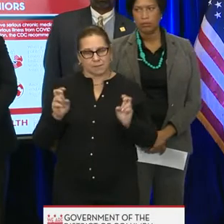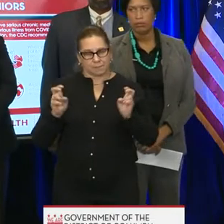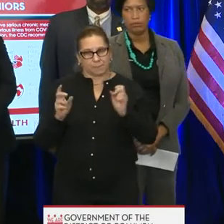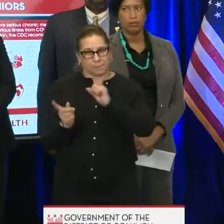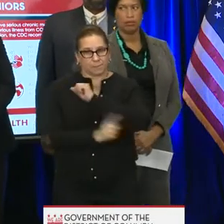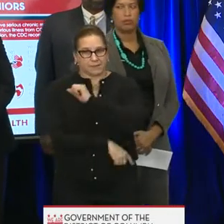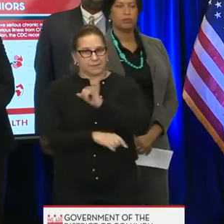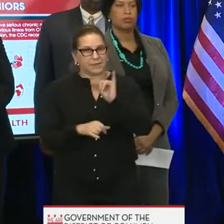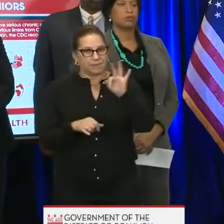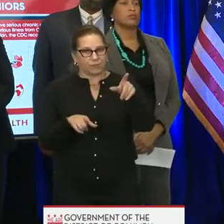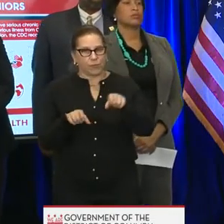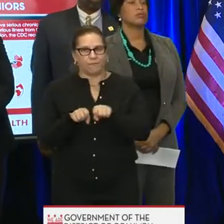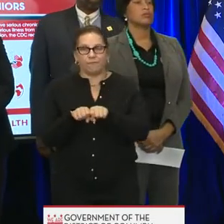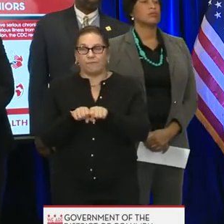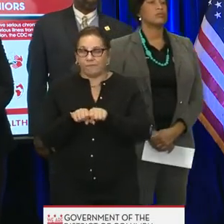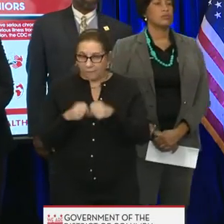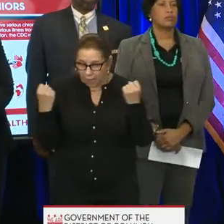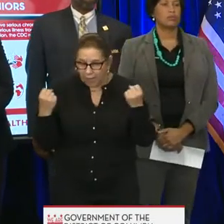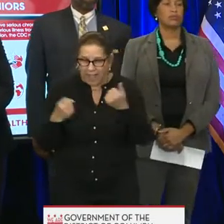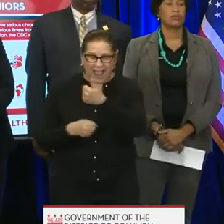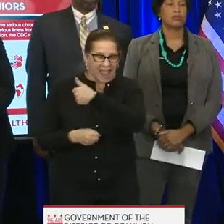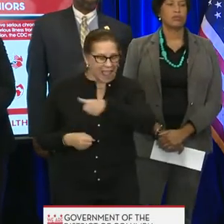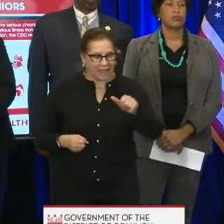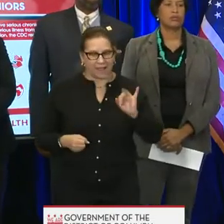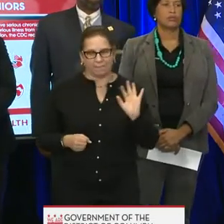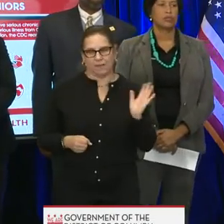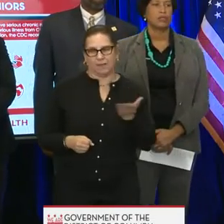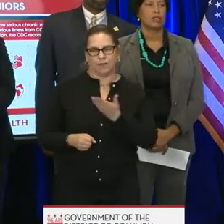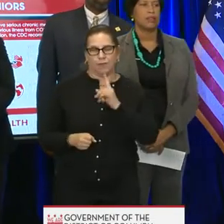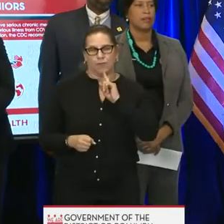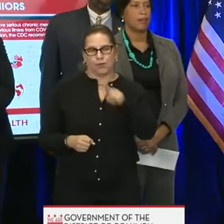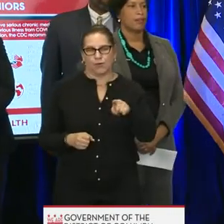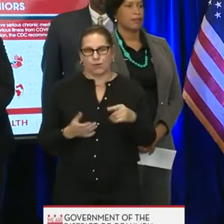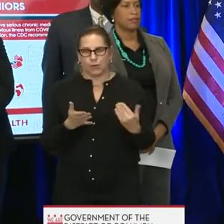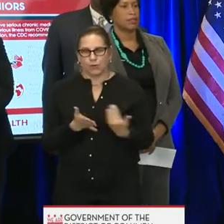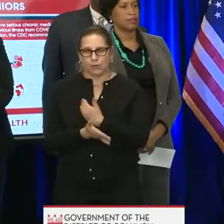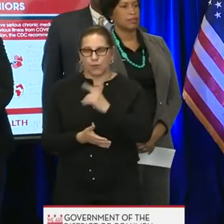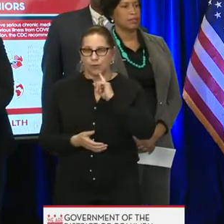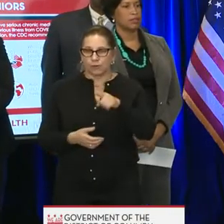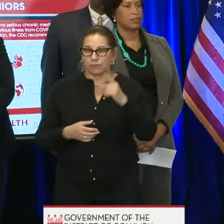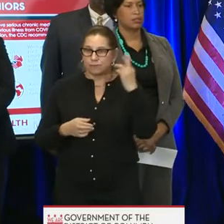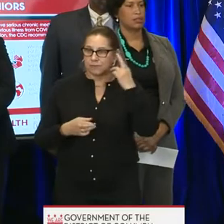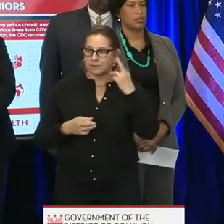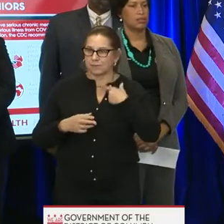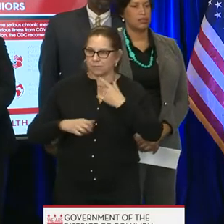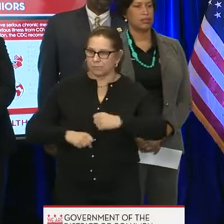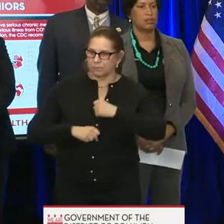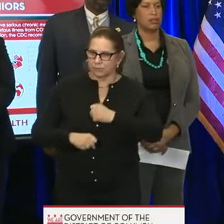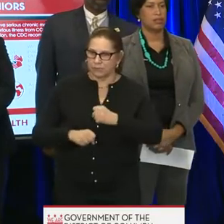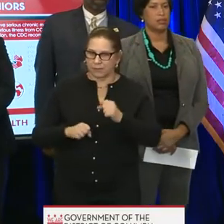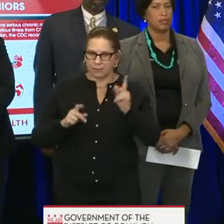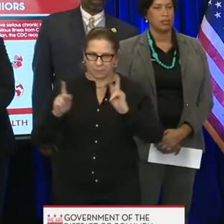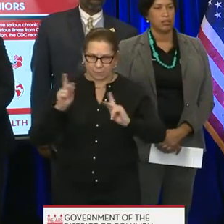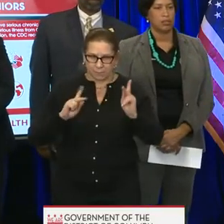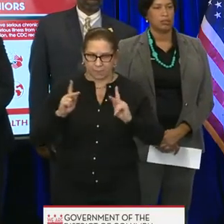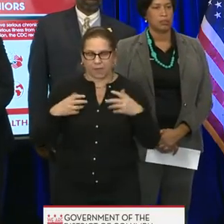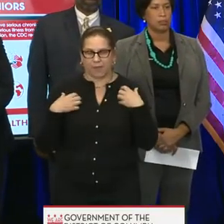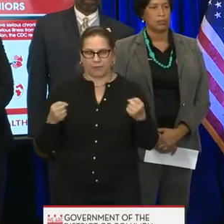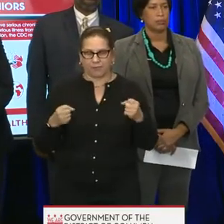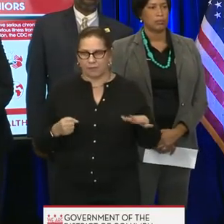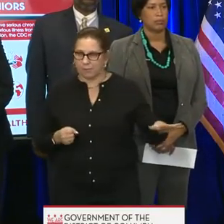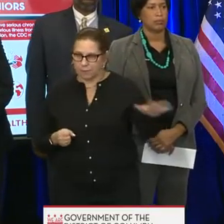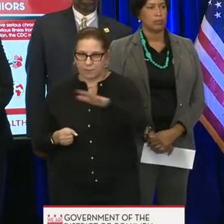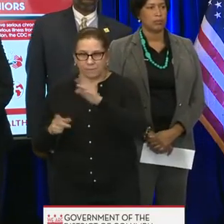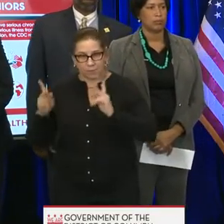any of the orders that are deemed necessary to protect the public's health and to ensure that order is